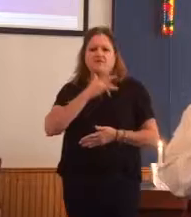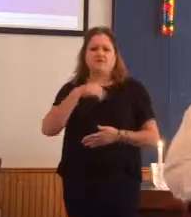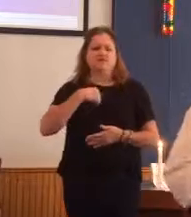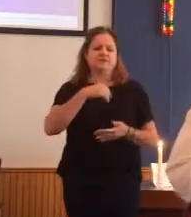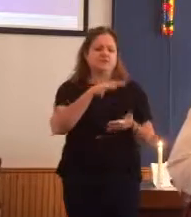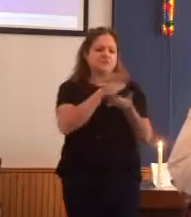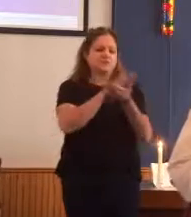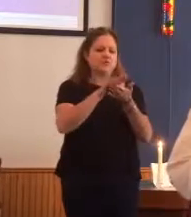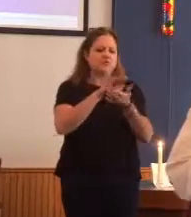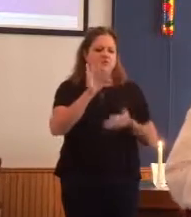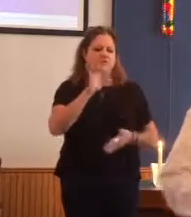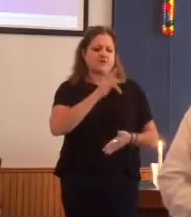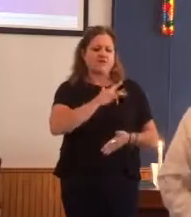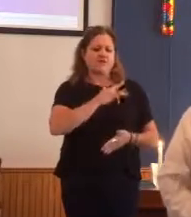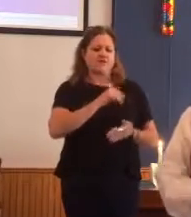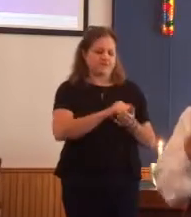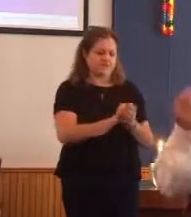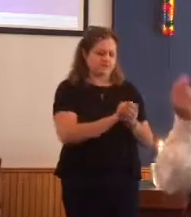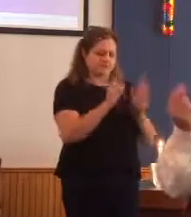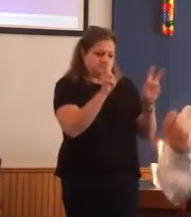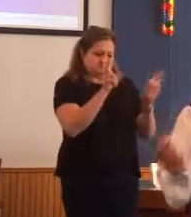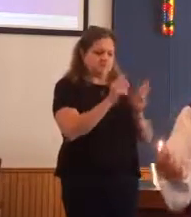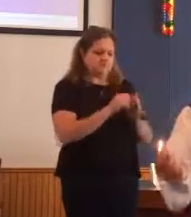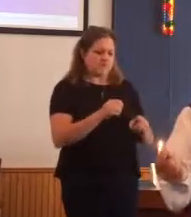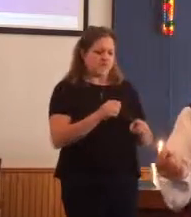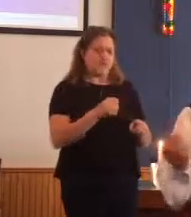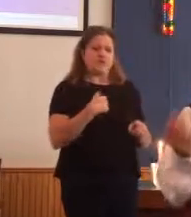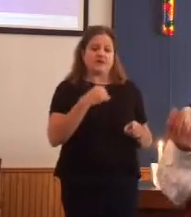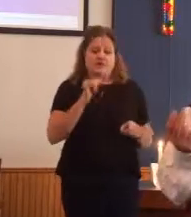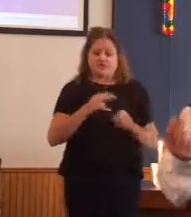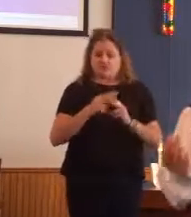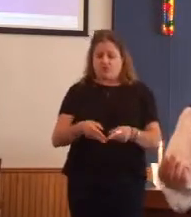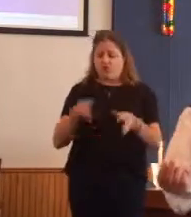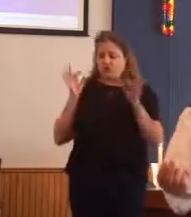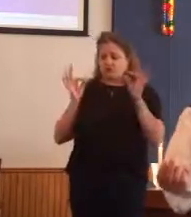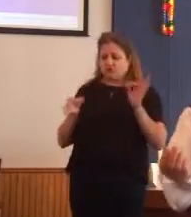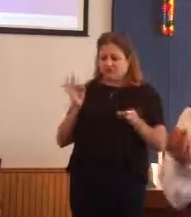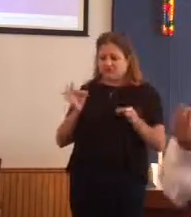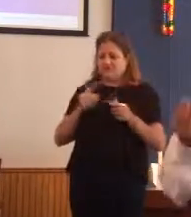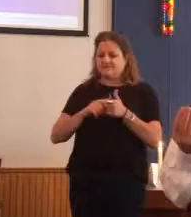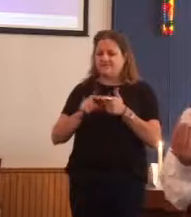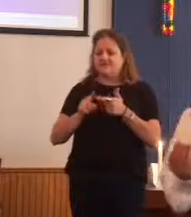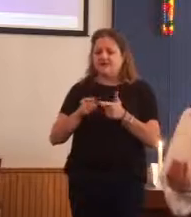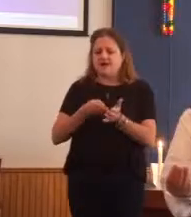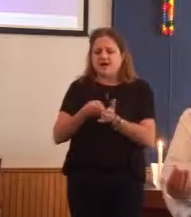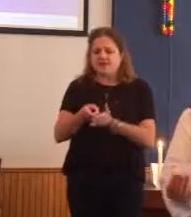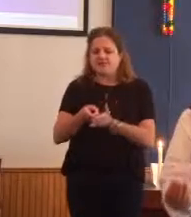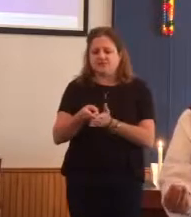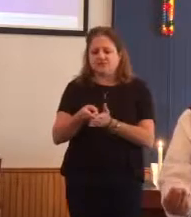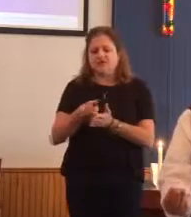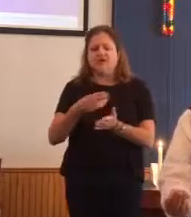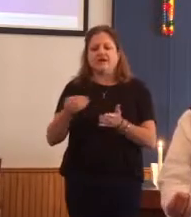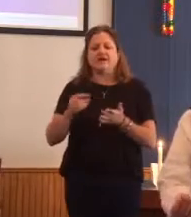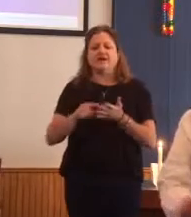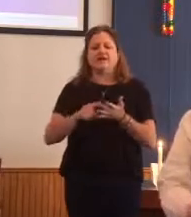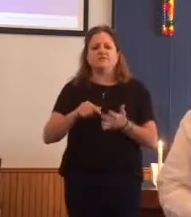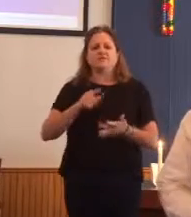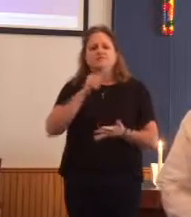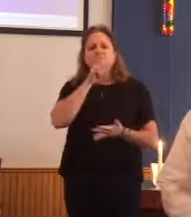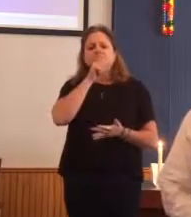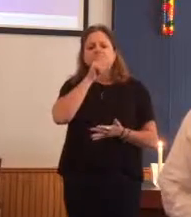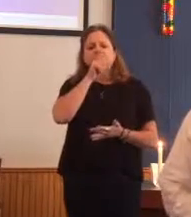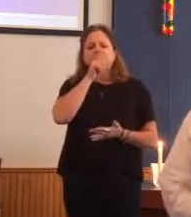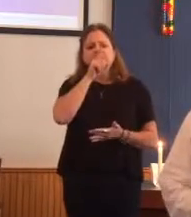And it includes the things that we call justice, honesty, and virtue.